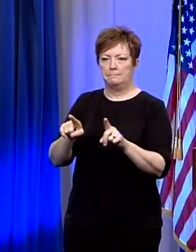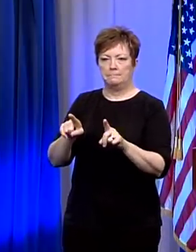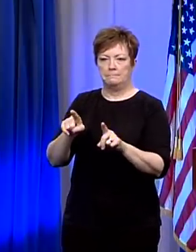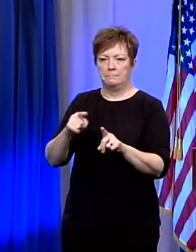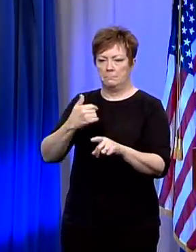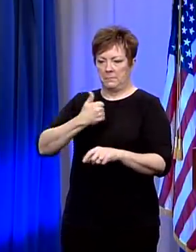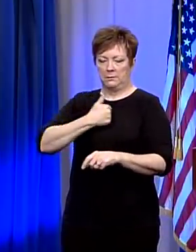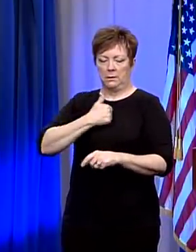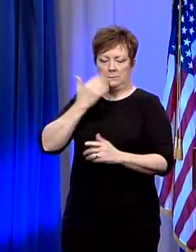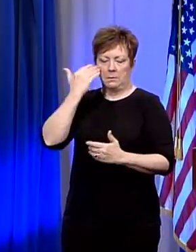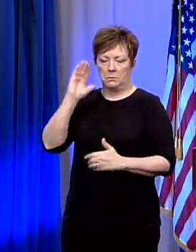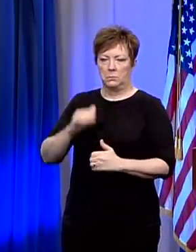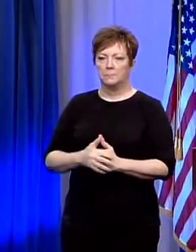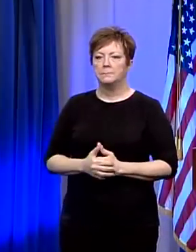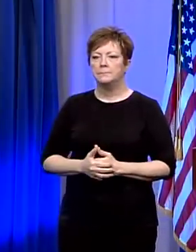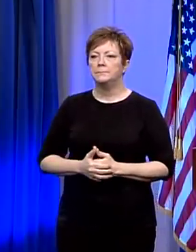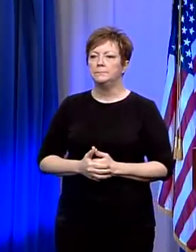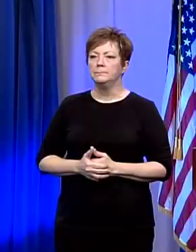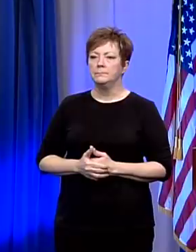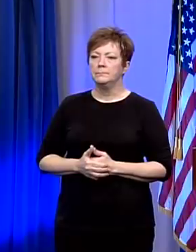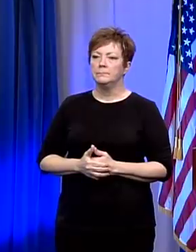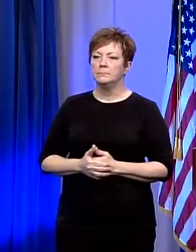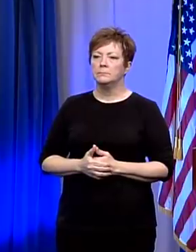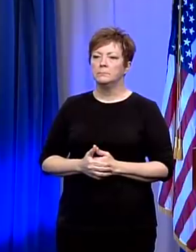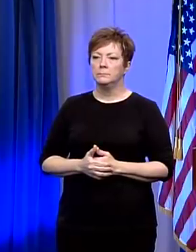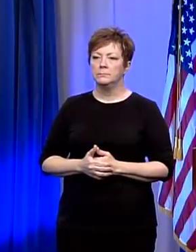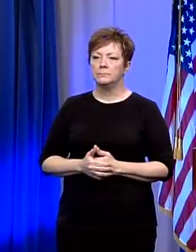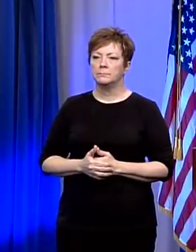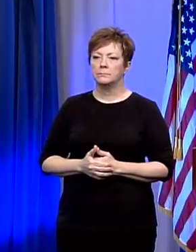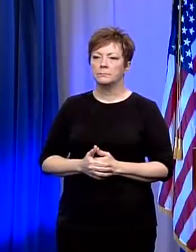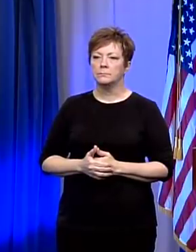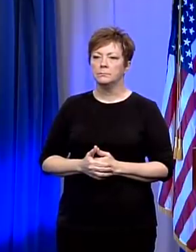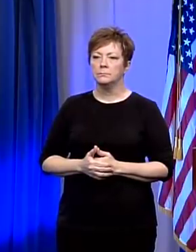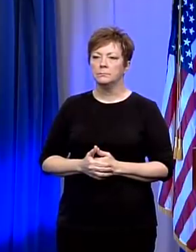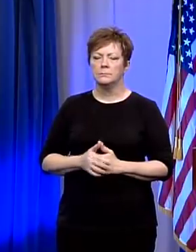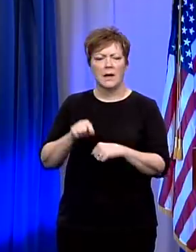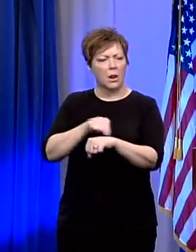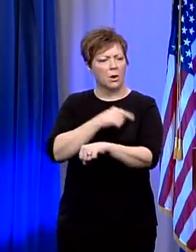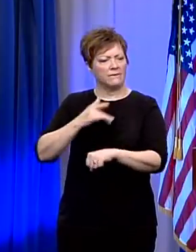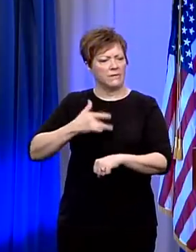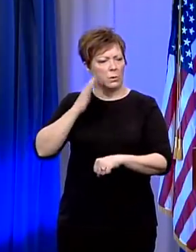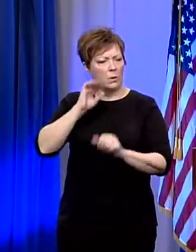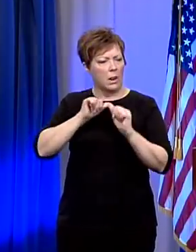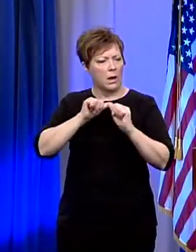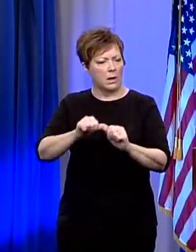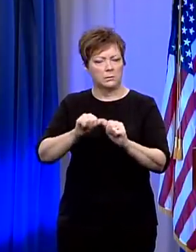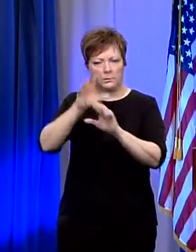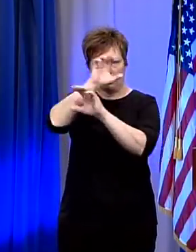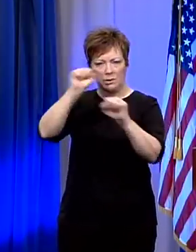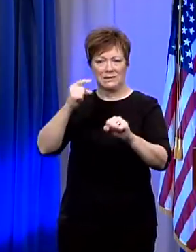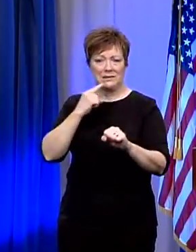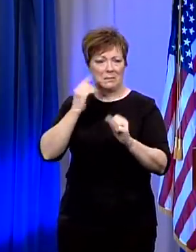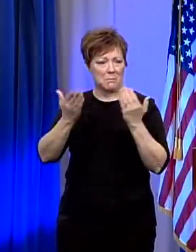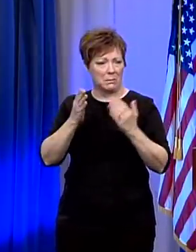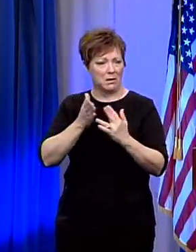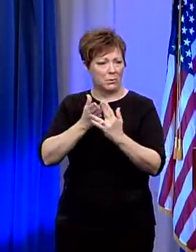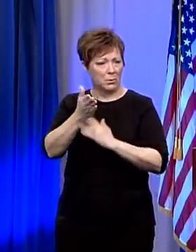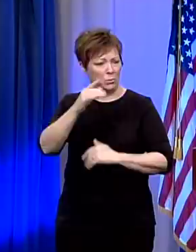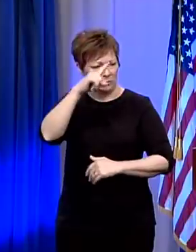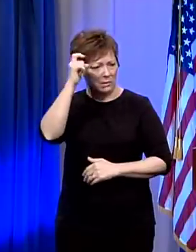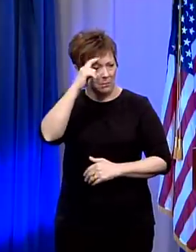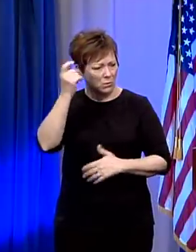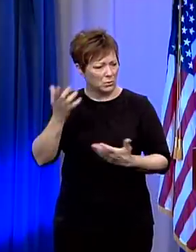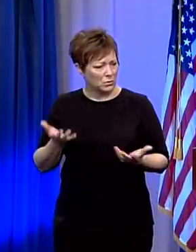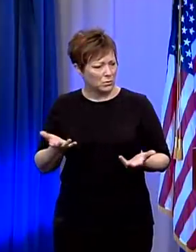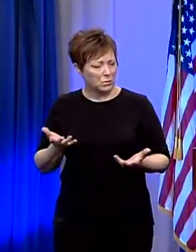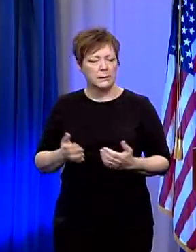that. How long are you hearing that this could last? The president yesterday said it could go into the summer.